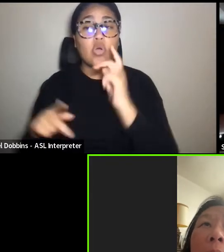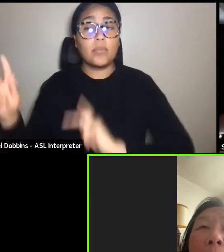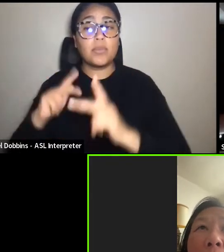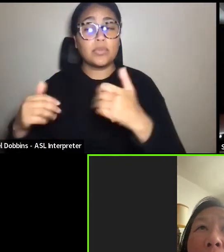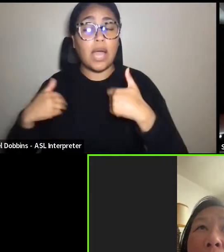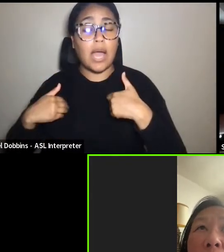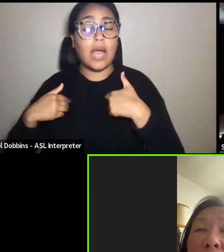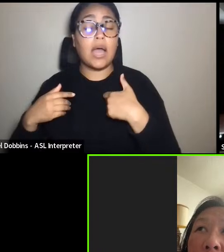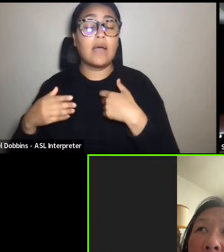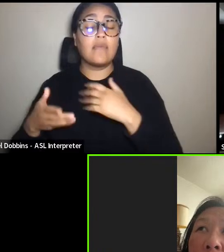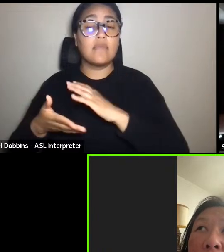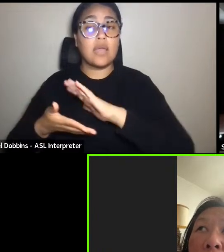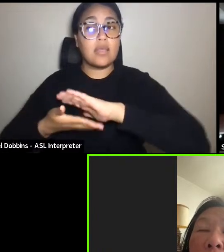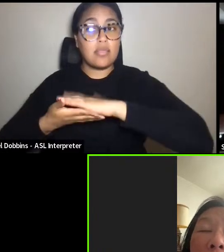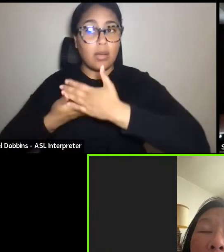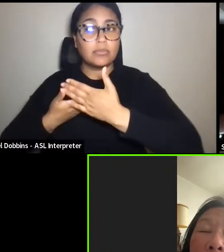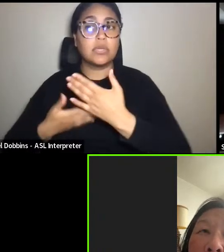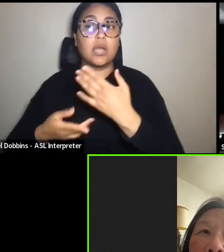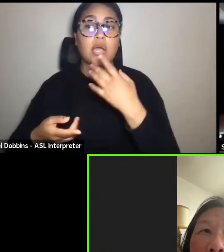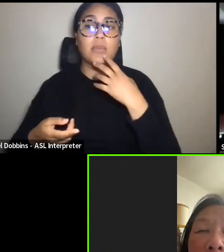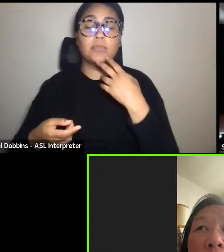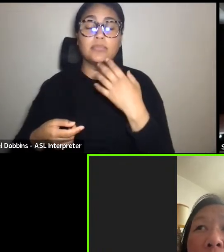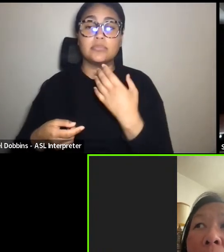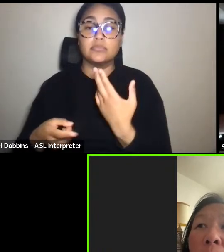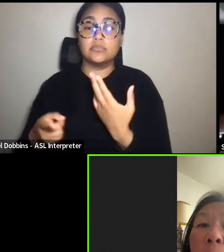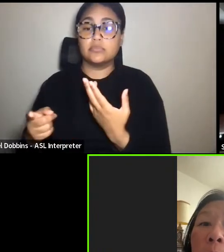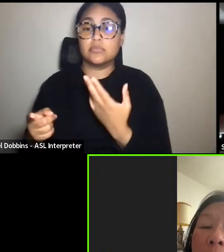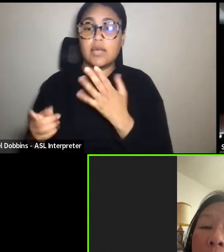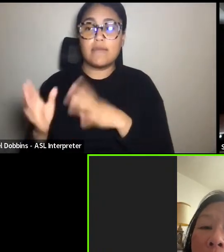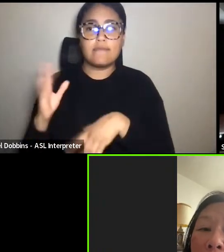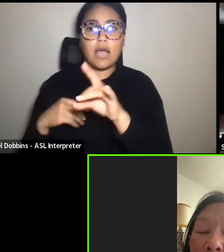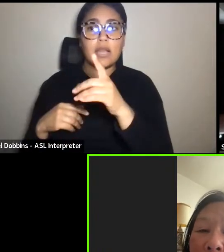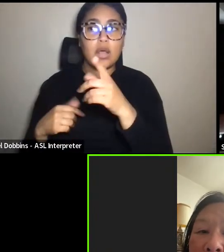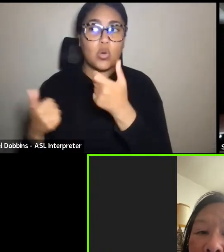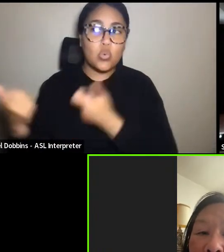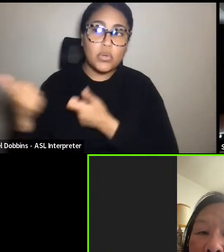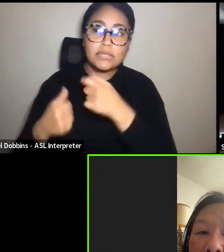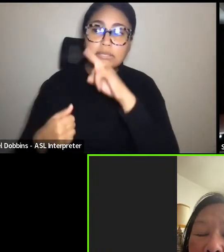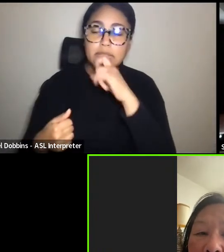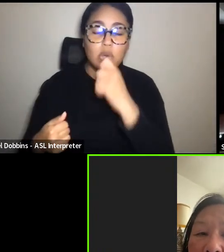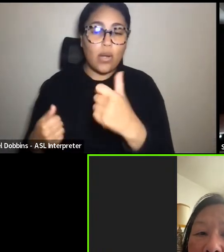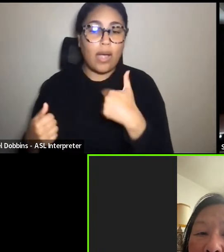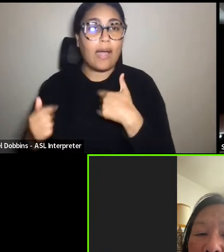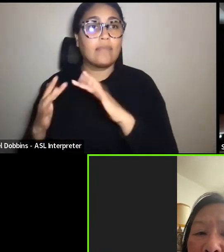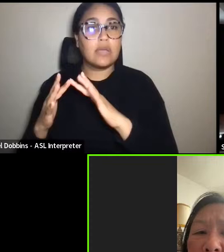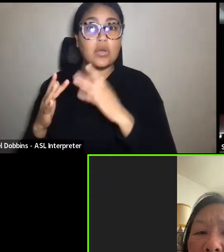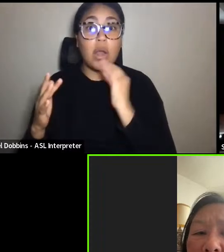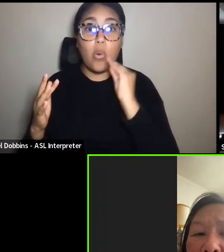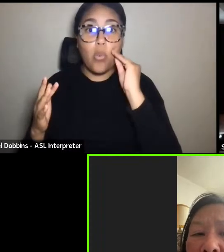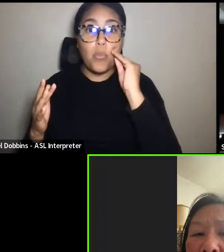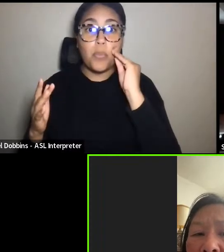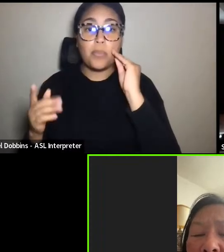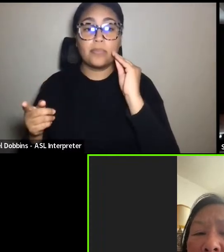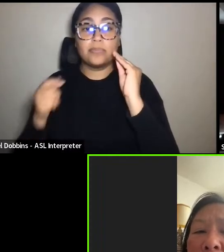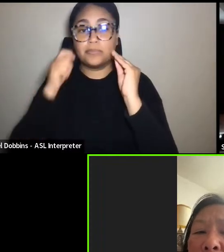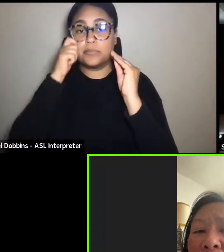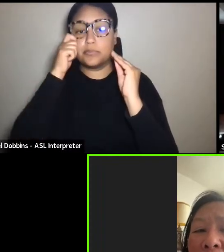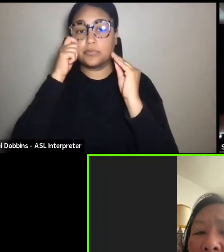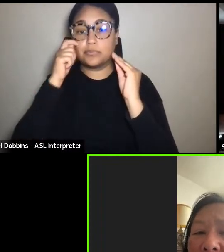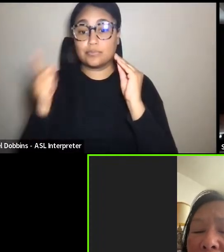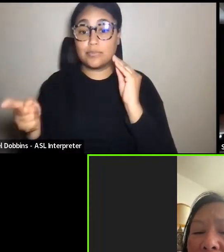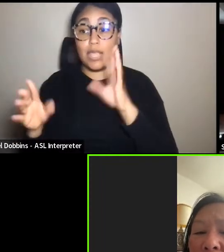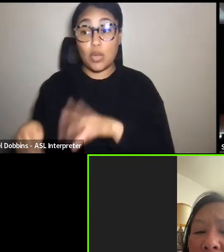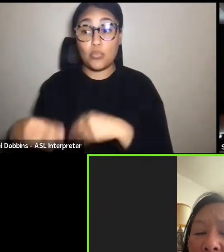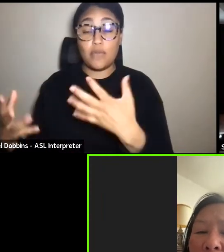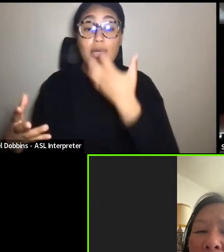Chromebook and to, find out which kids don't have internet, um, and